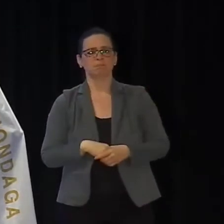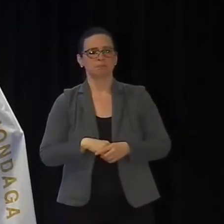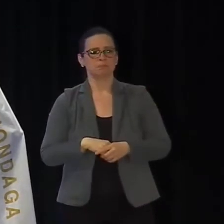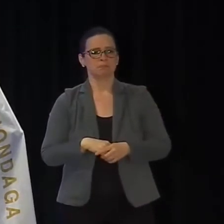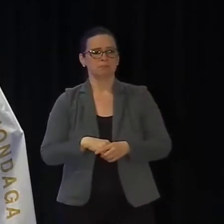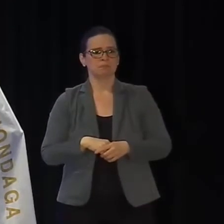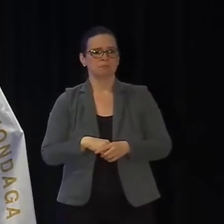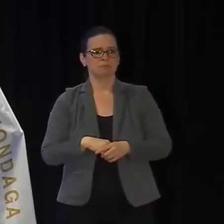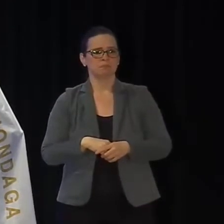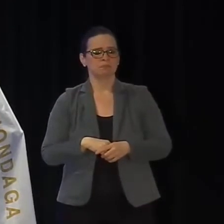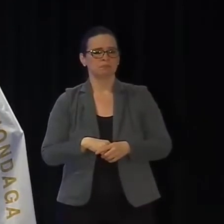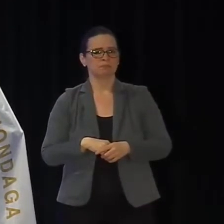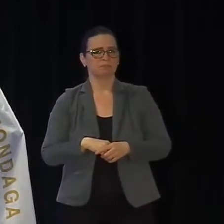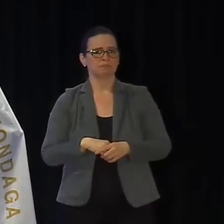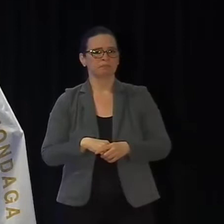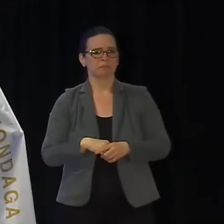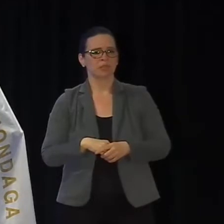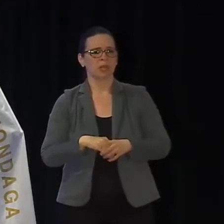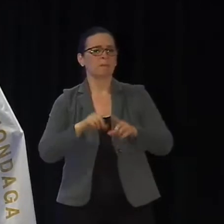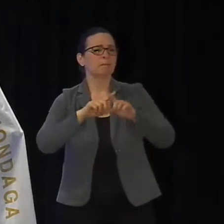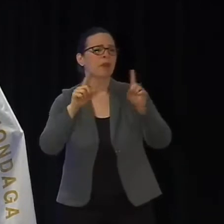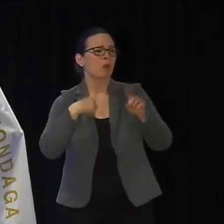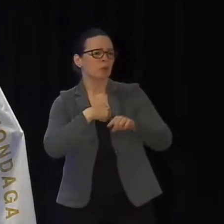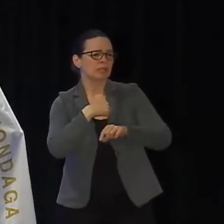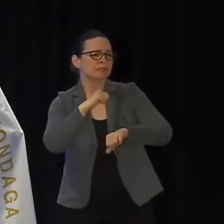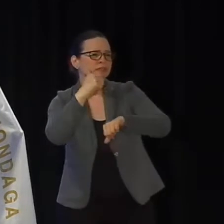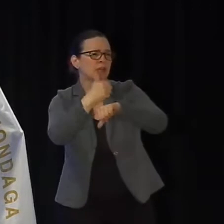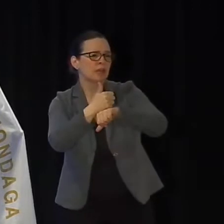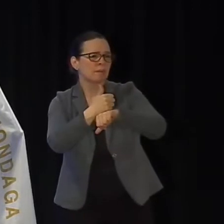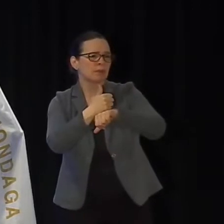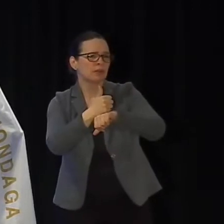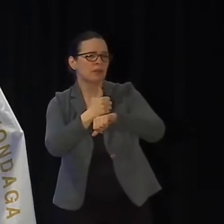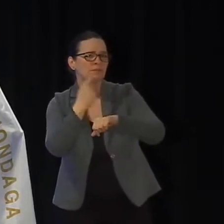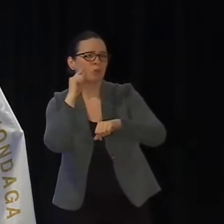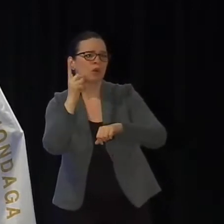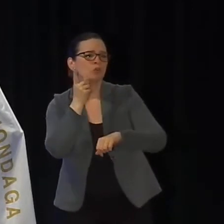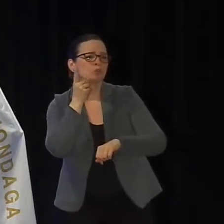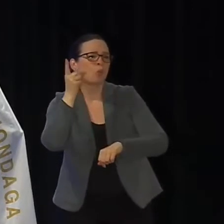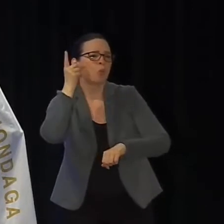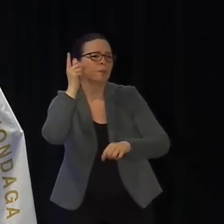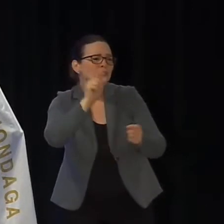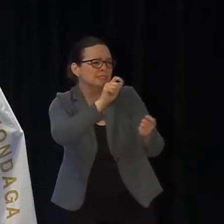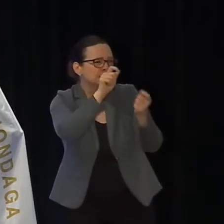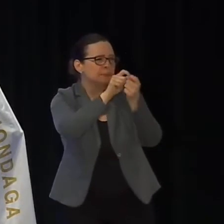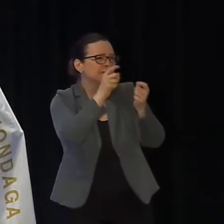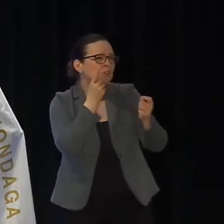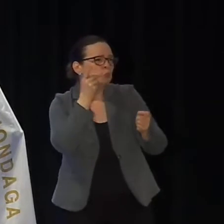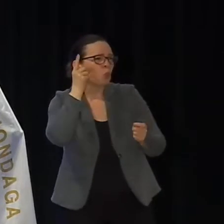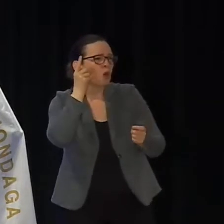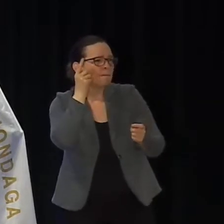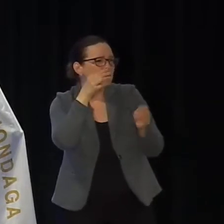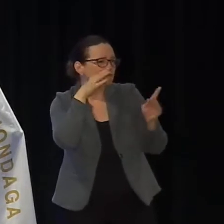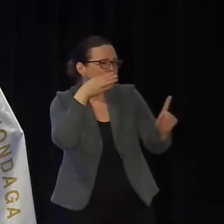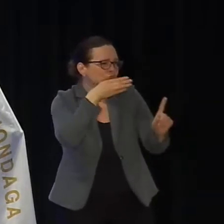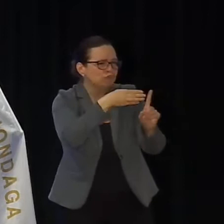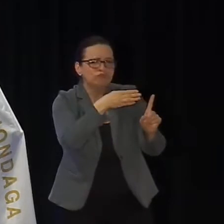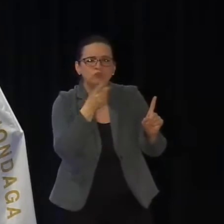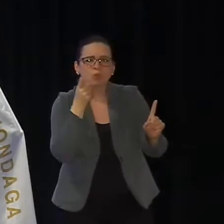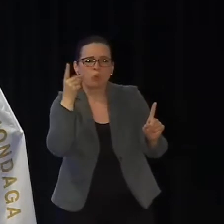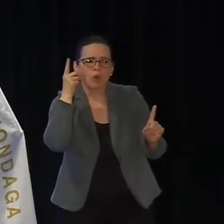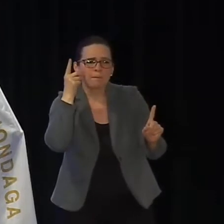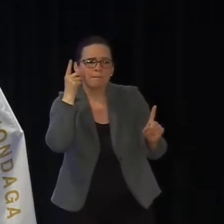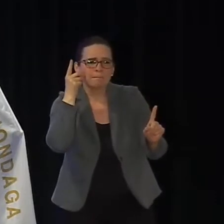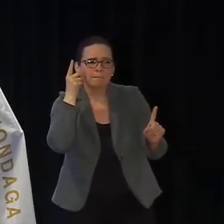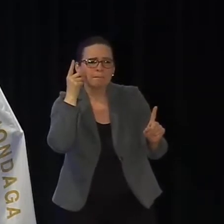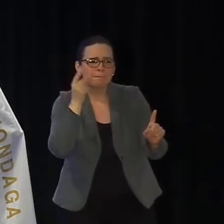get a dorm done that has had outbreak in that facility, a congregate facility with another 1,000 doses. We probably